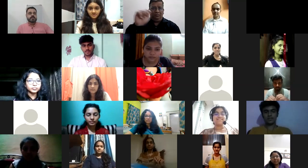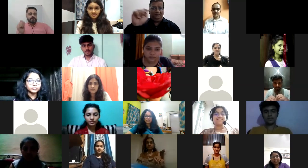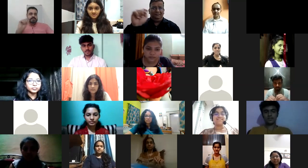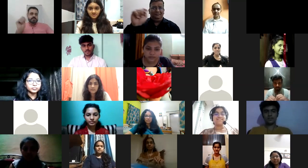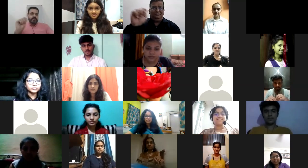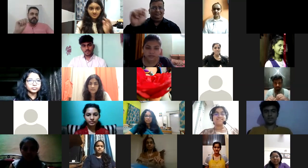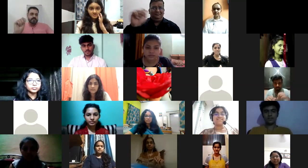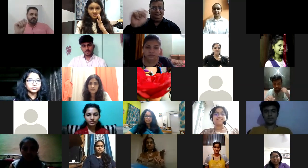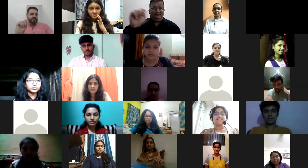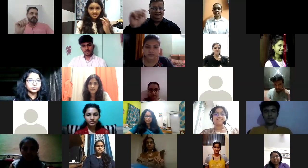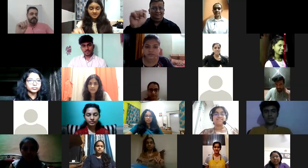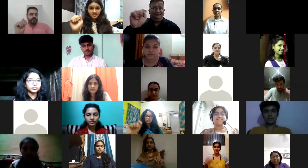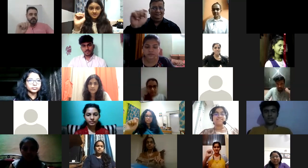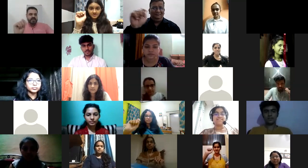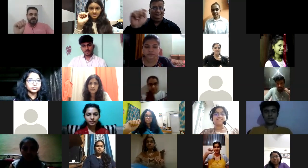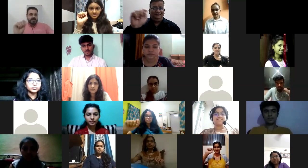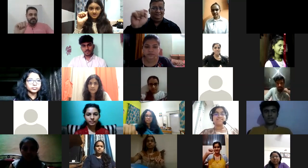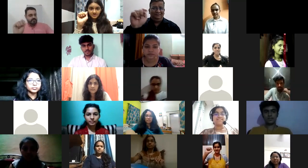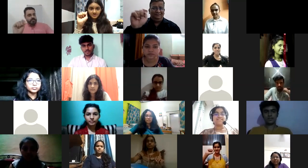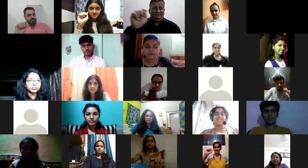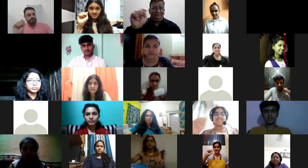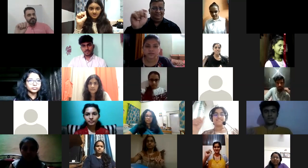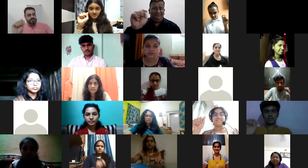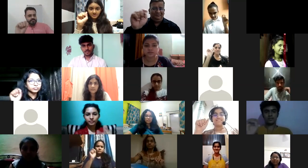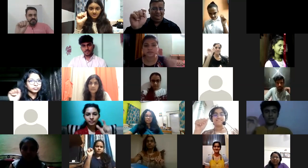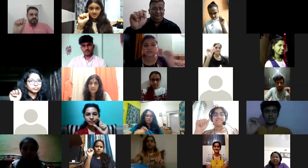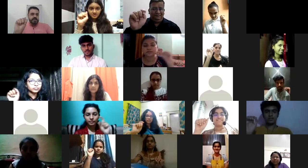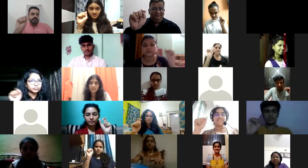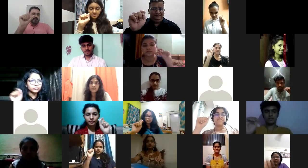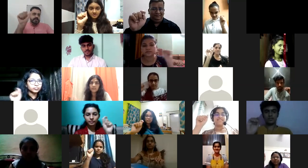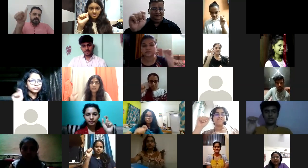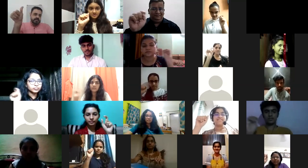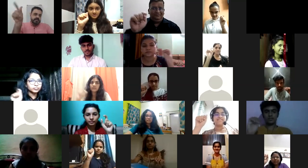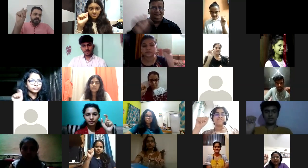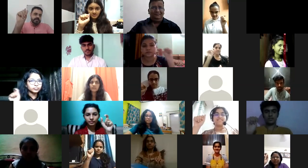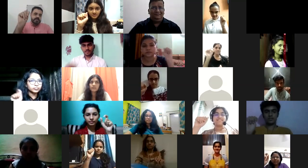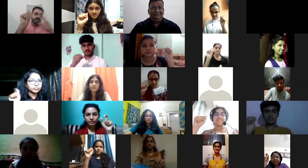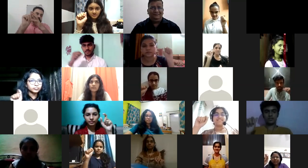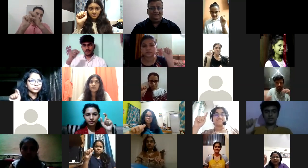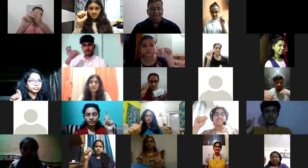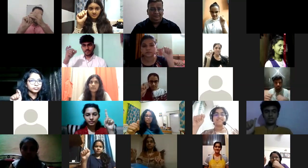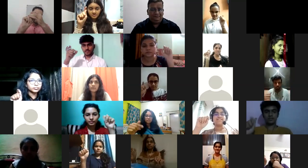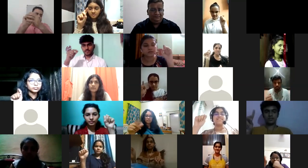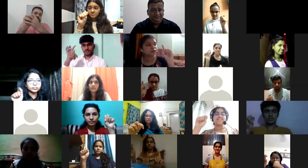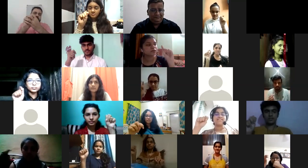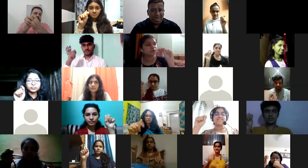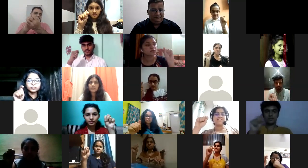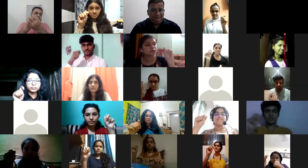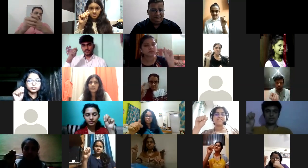This toilet. Actually, this sign for toilet. Washroom. This is a, your thumb is, you know, in between the index and the middle